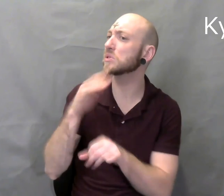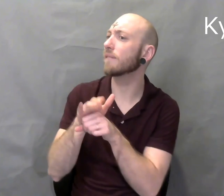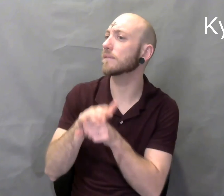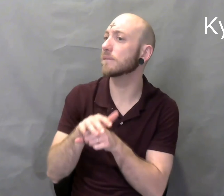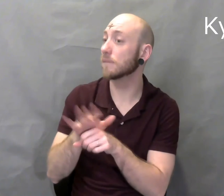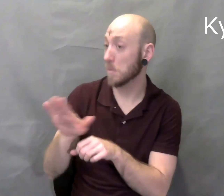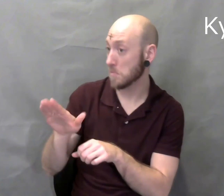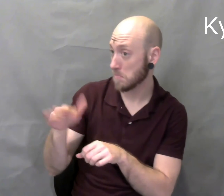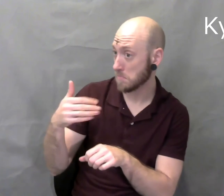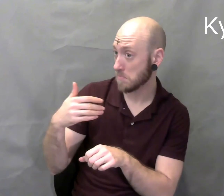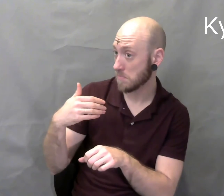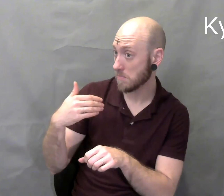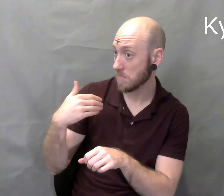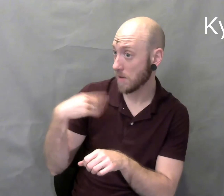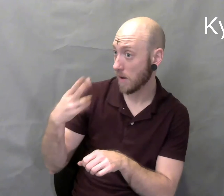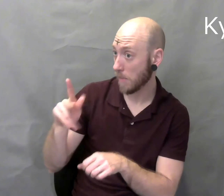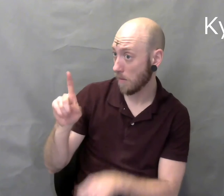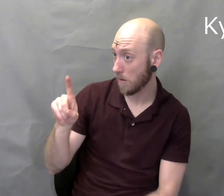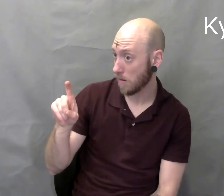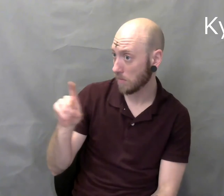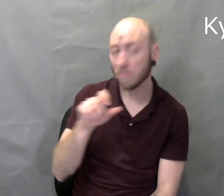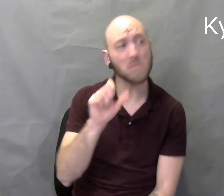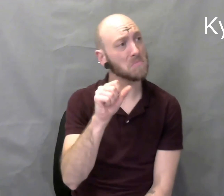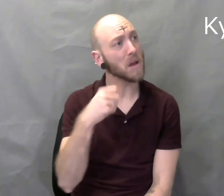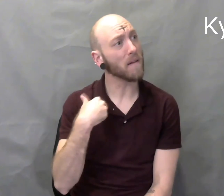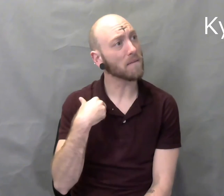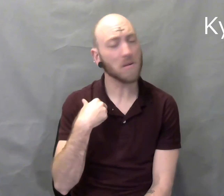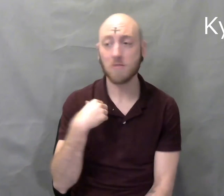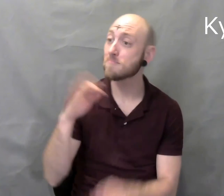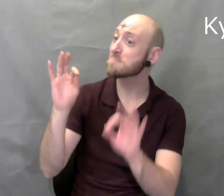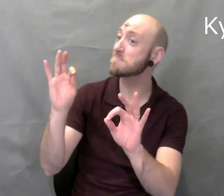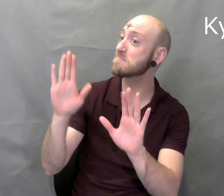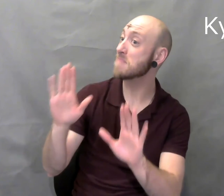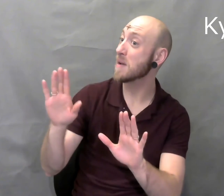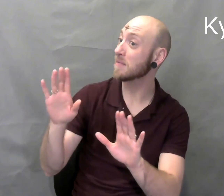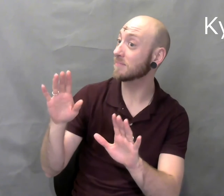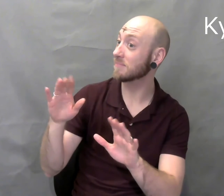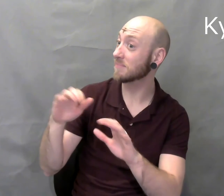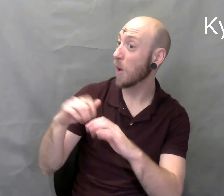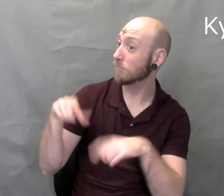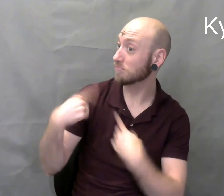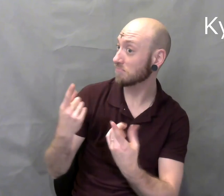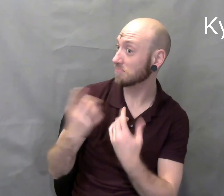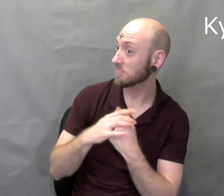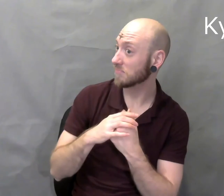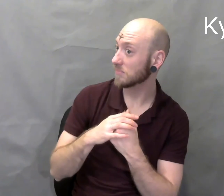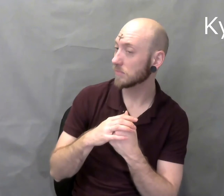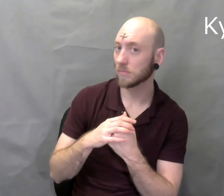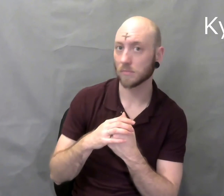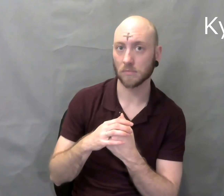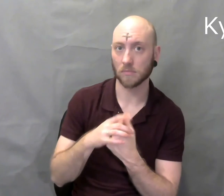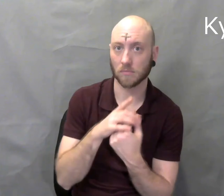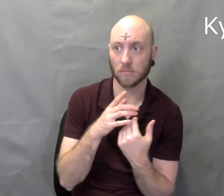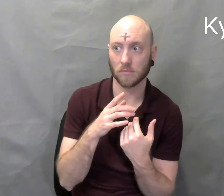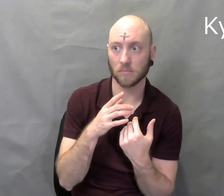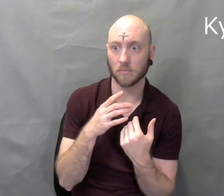do you have a higher power? And I was like, yeah. And he's like, great. How's that working for you? And I had no answer.